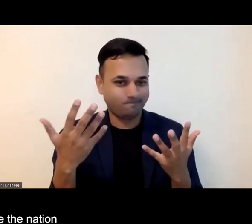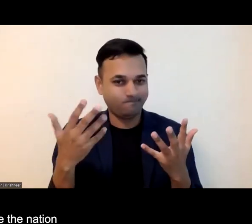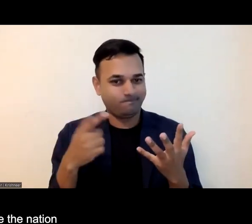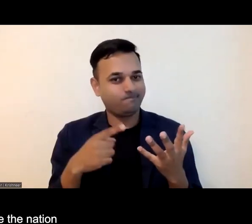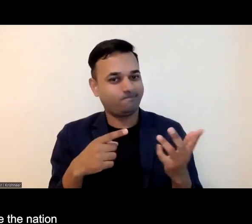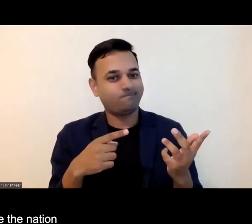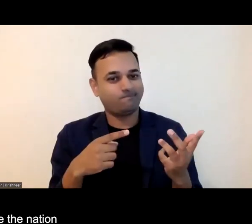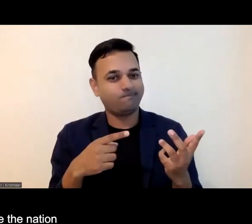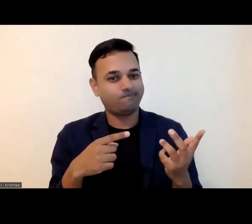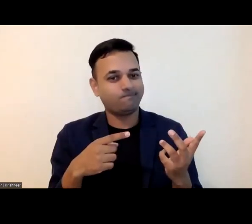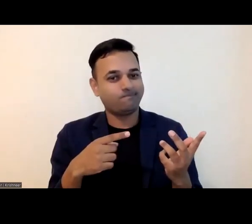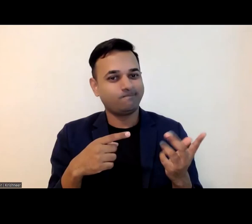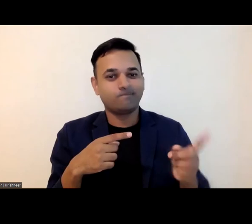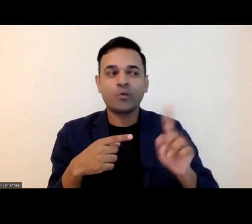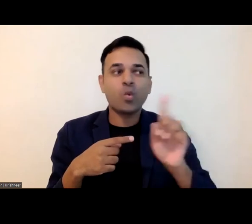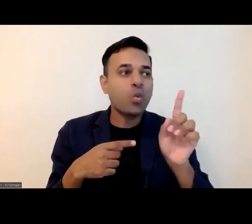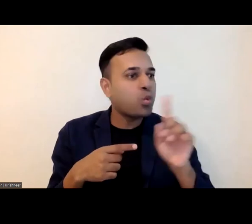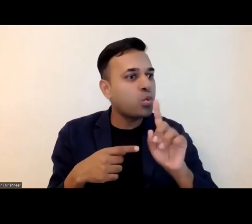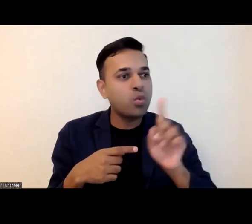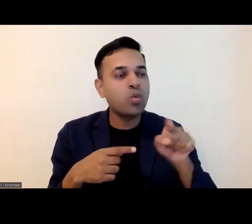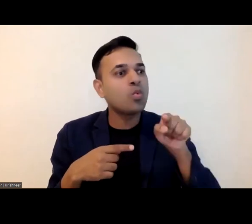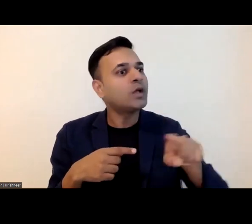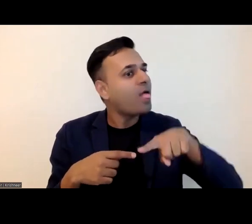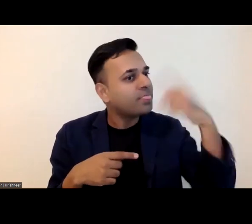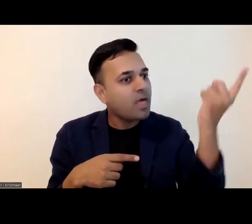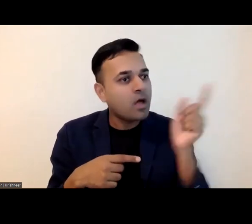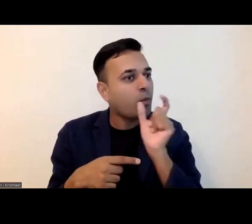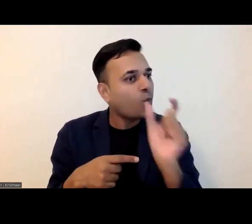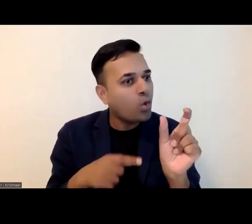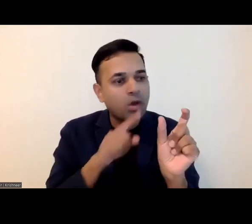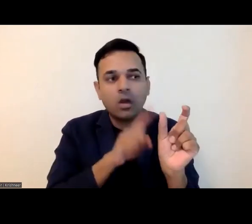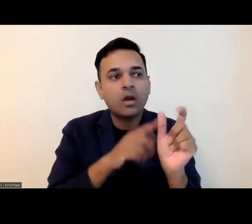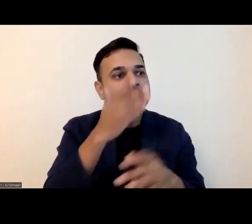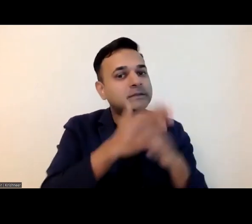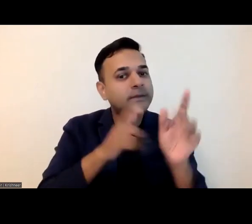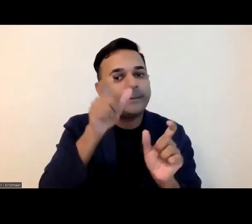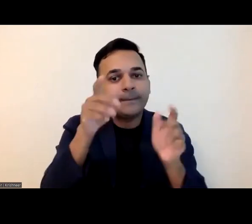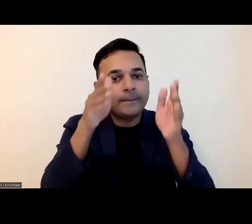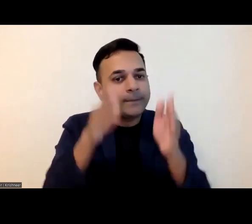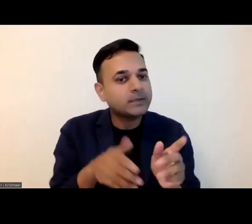that we are not special. We have to say that one. We are not special.